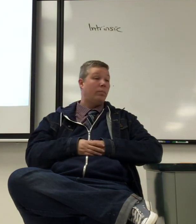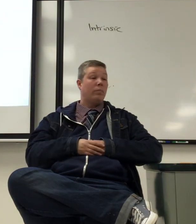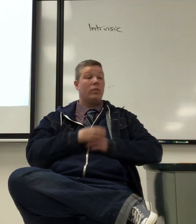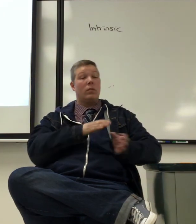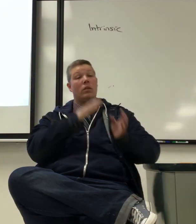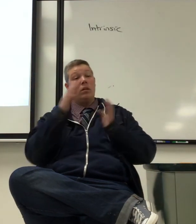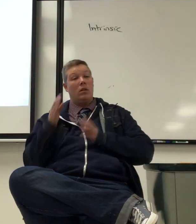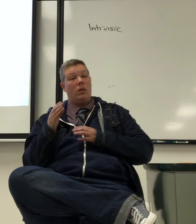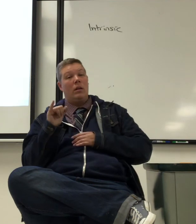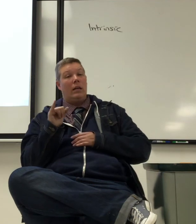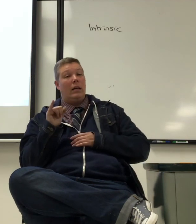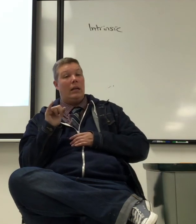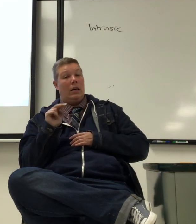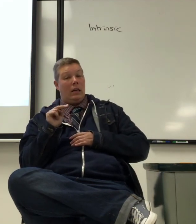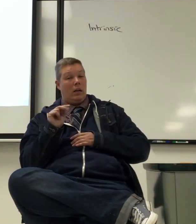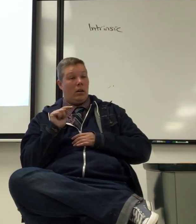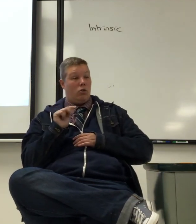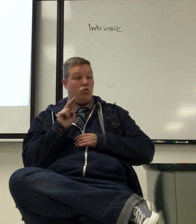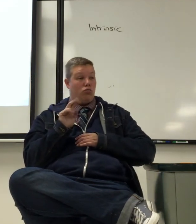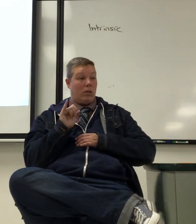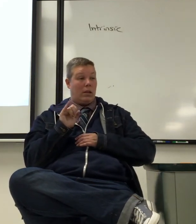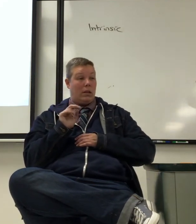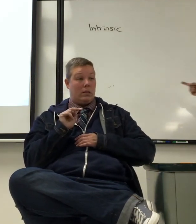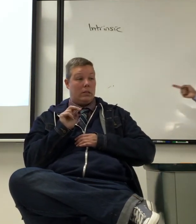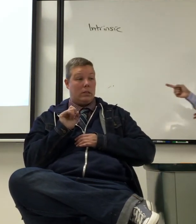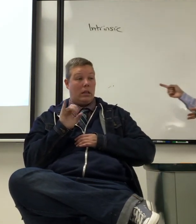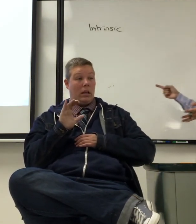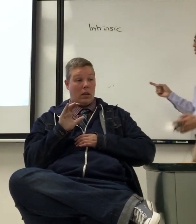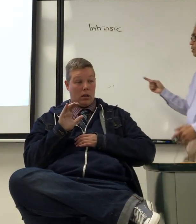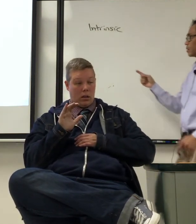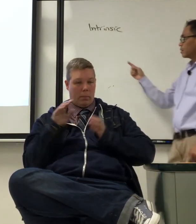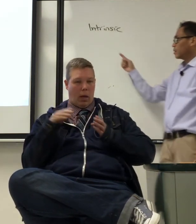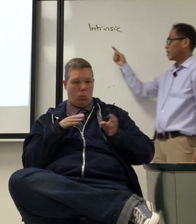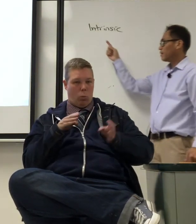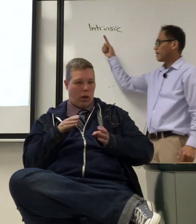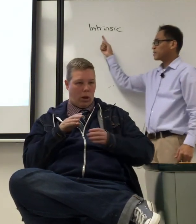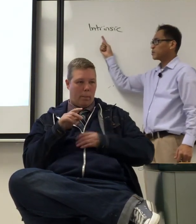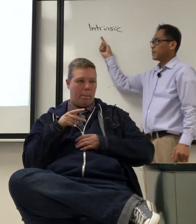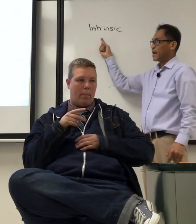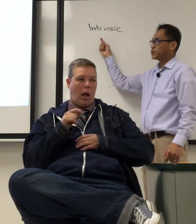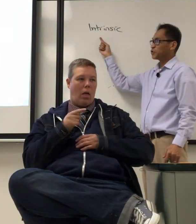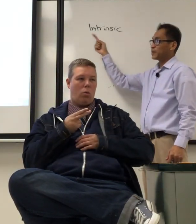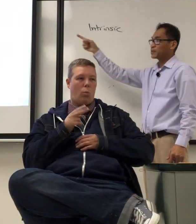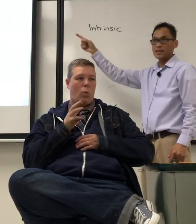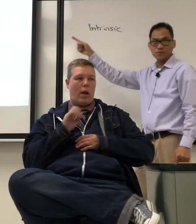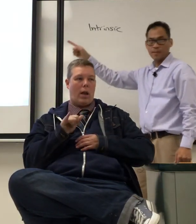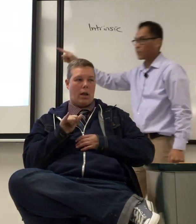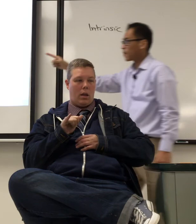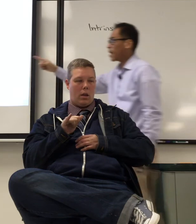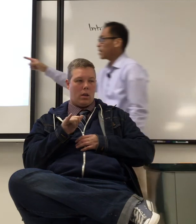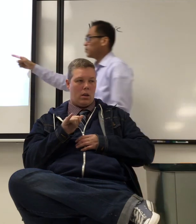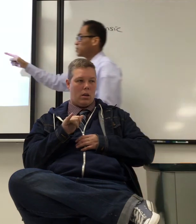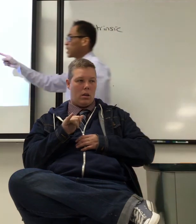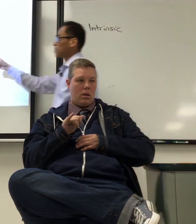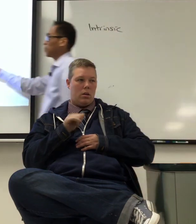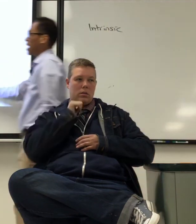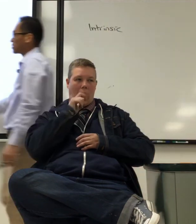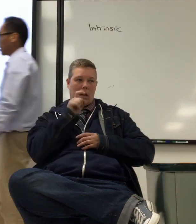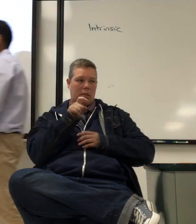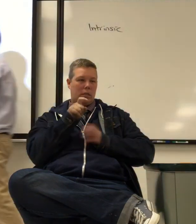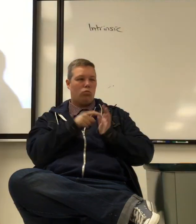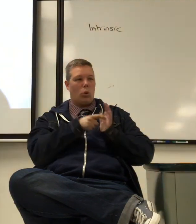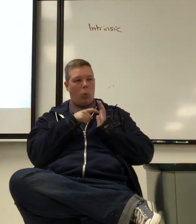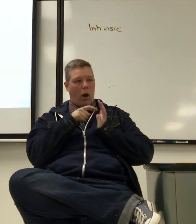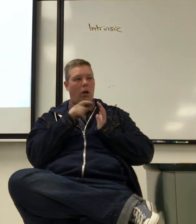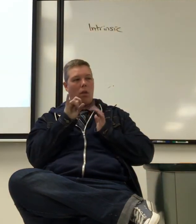pathway does not necessarily require a vessel to be injured, because let's remember that if you just take the